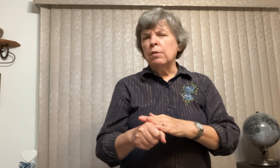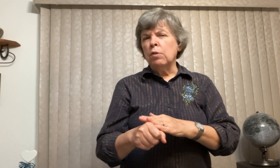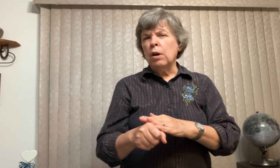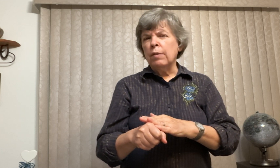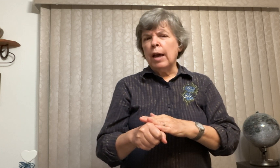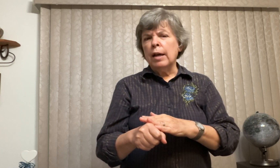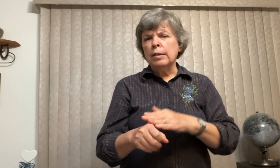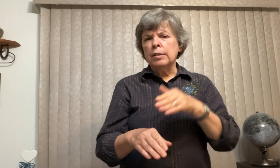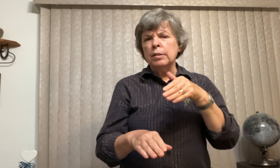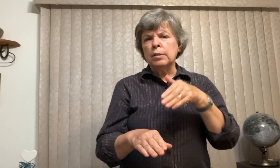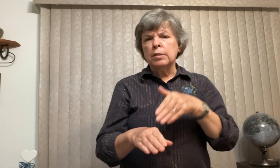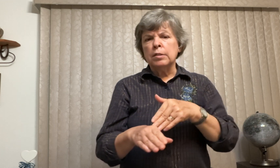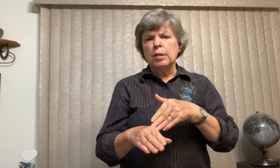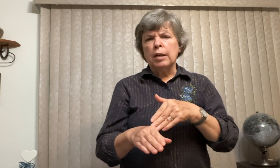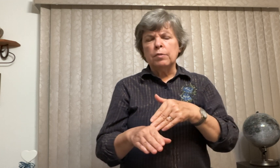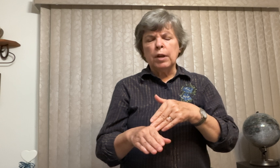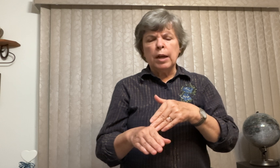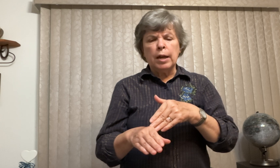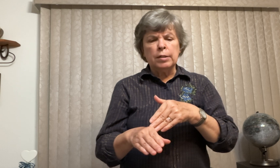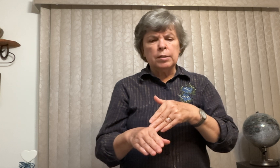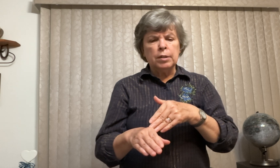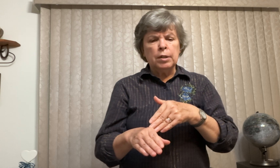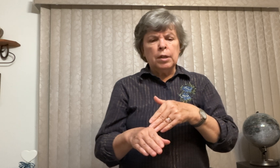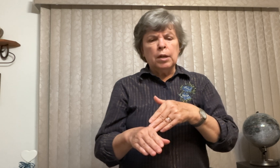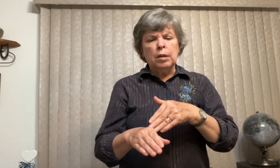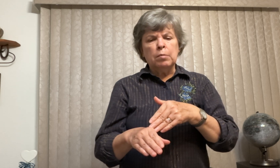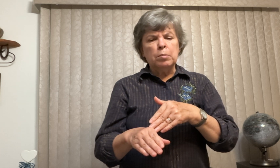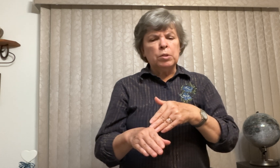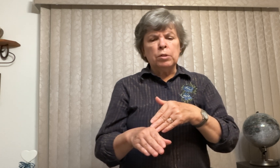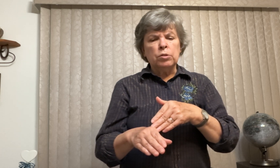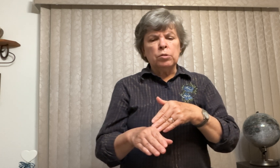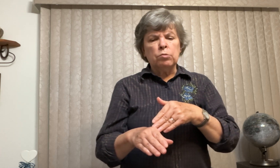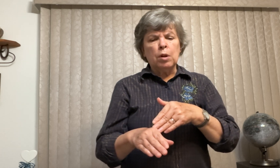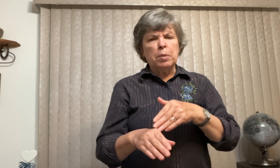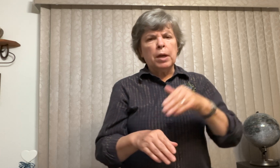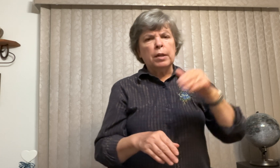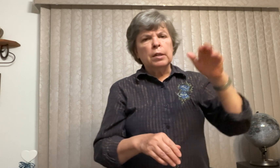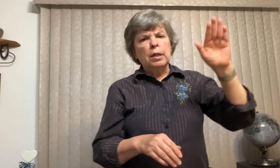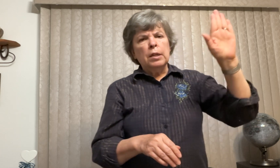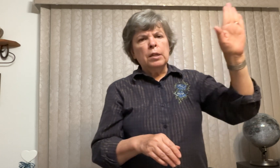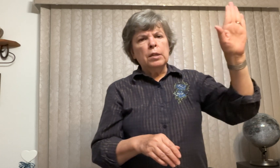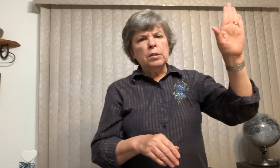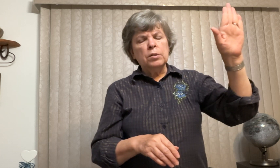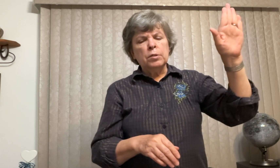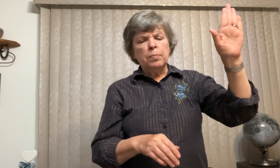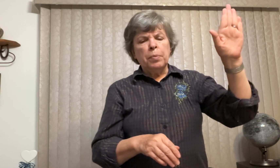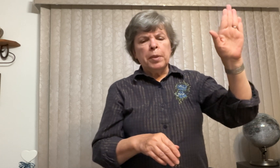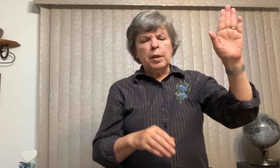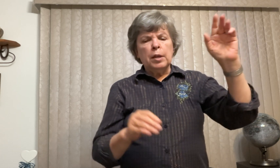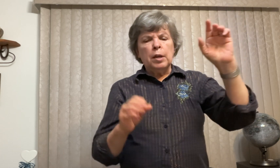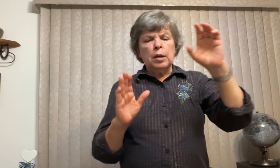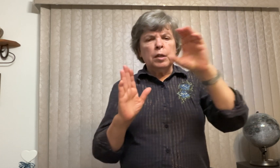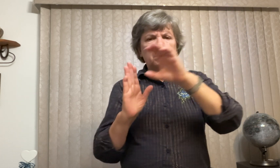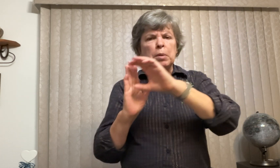off at. This is a sign for at, but you can just drop that. His